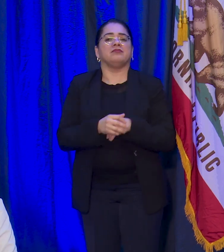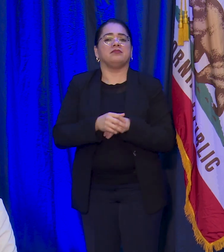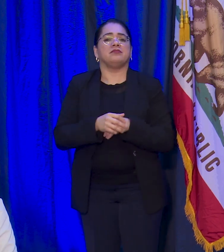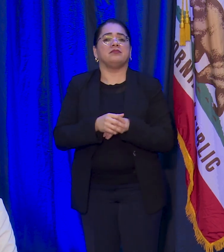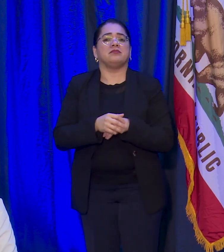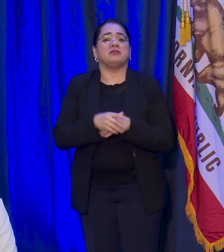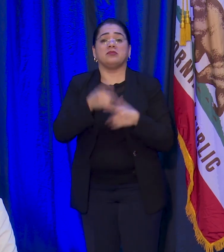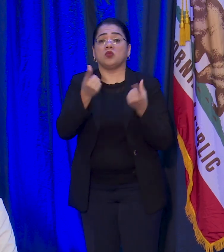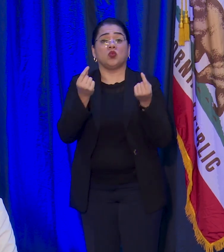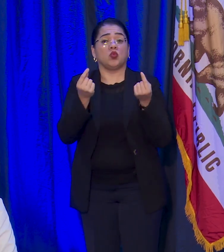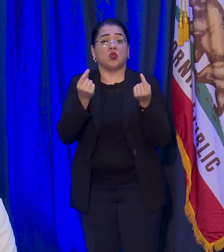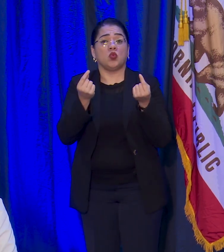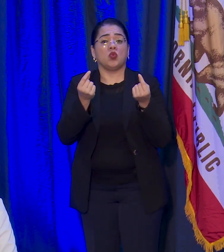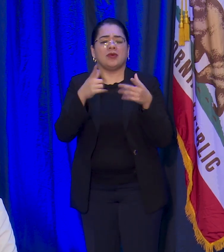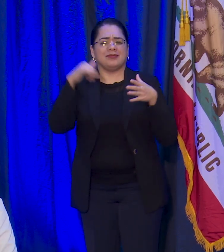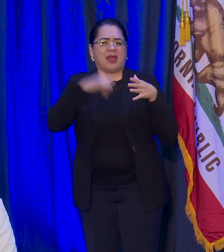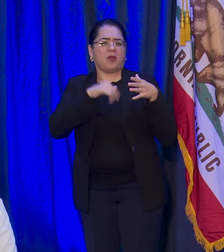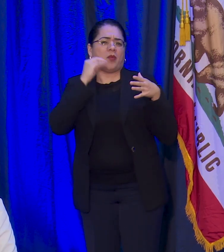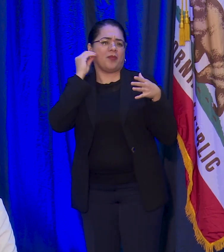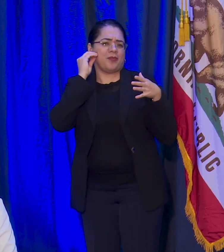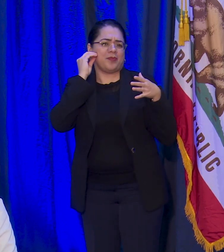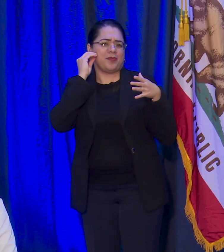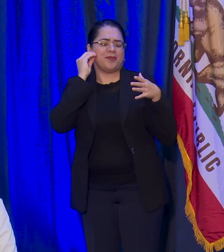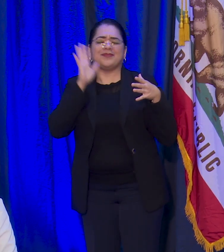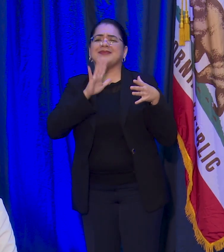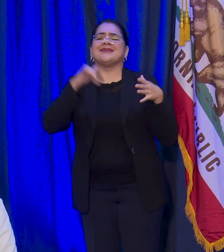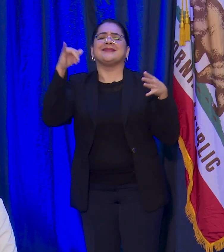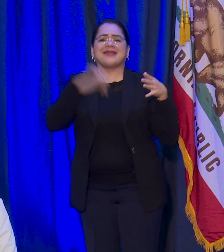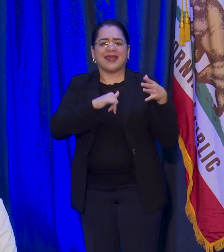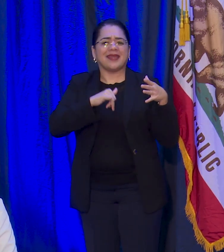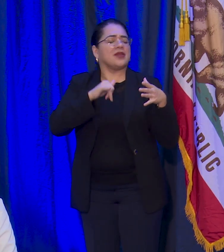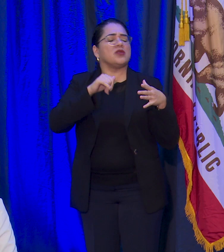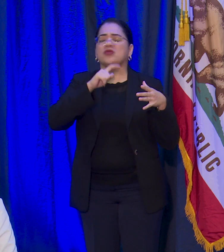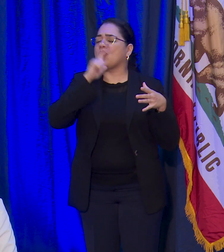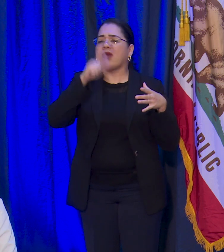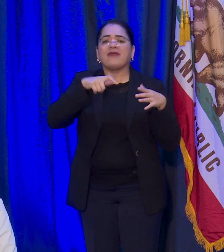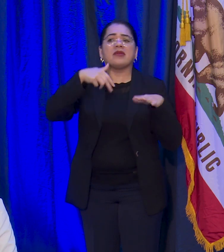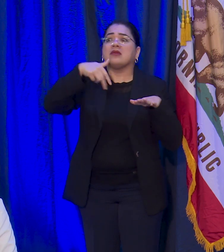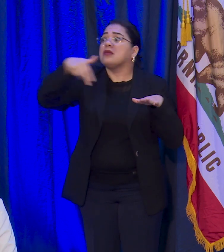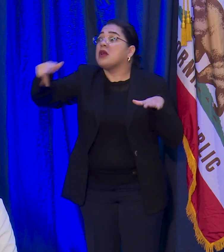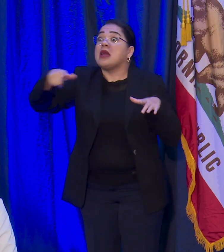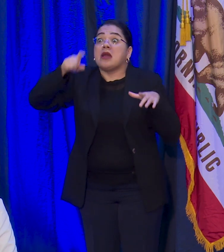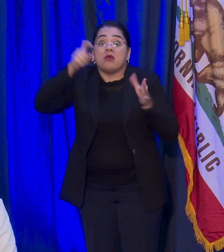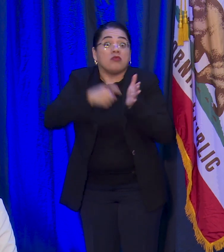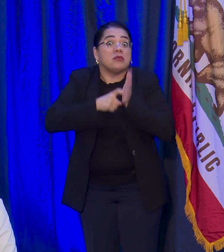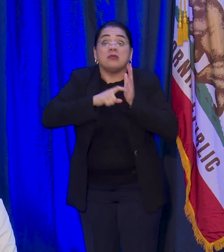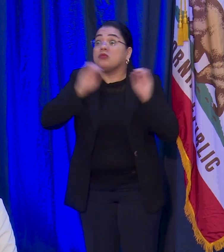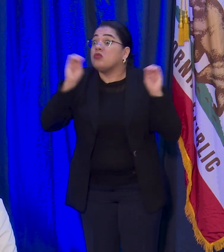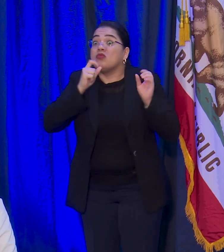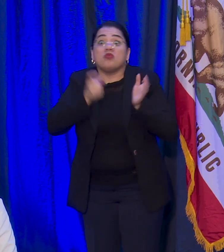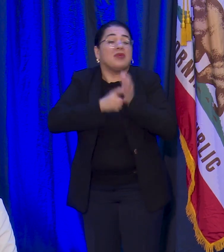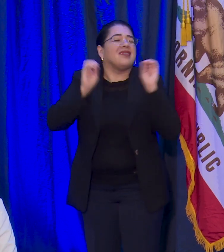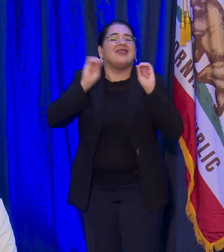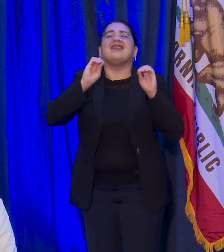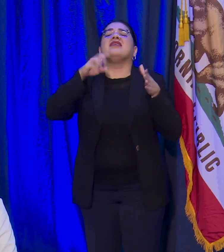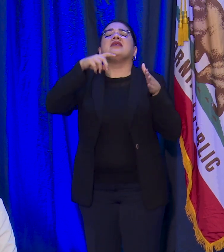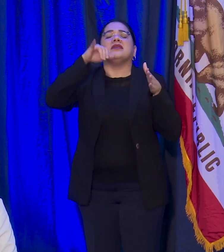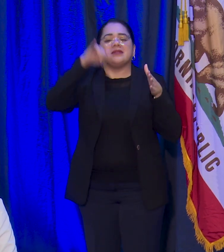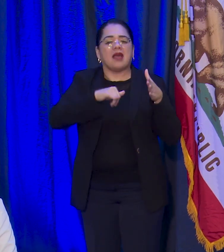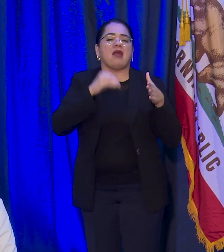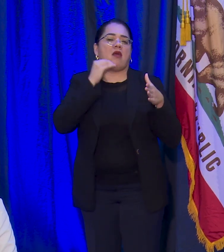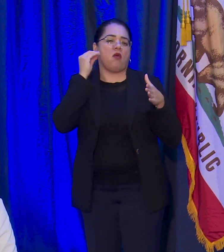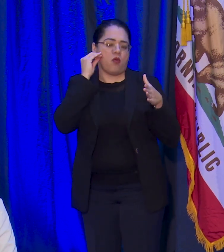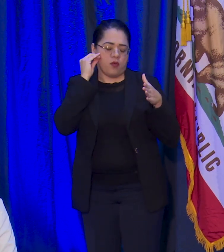you do not need to leave your house, please stay home. If you do not need to leave your